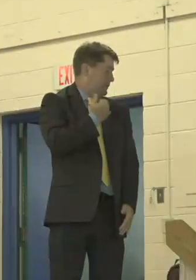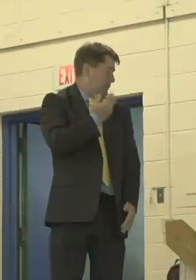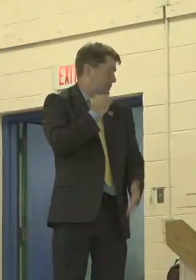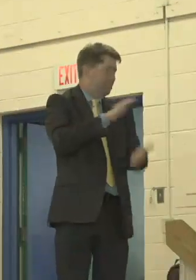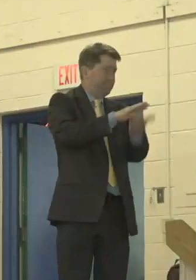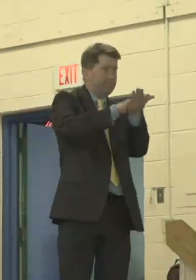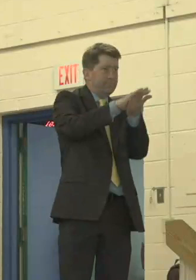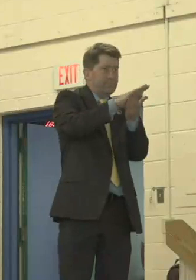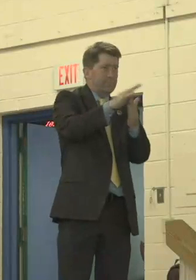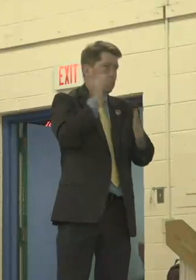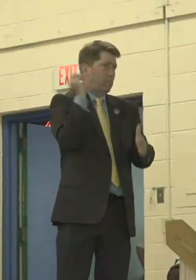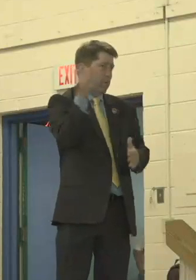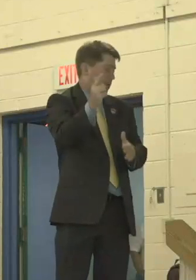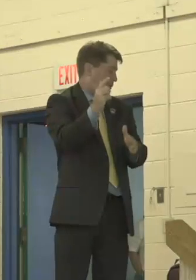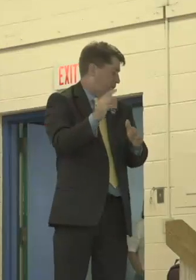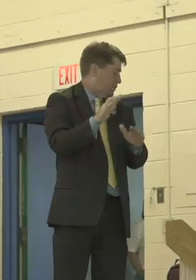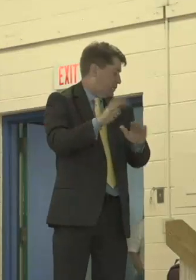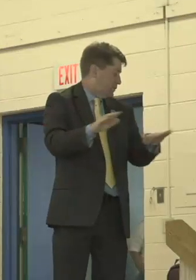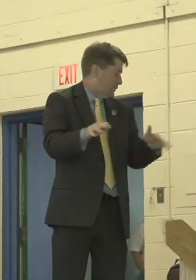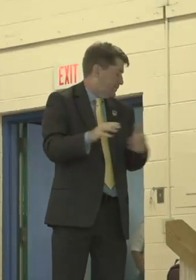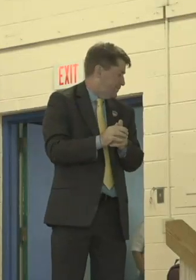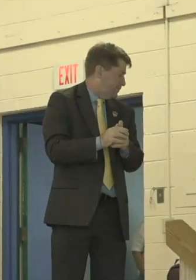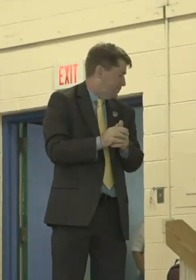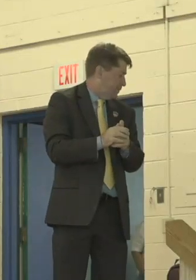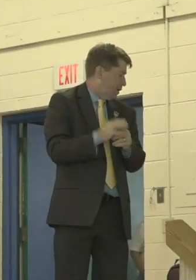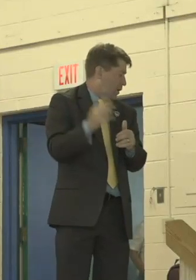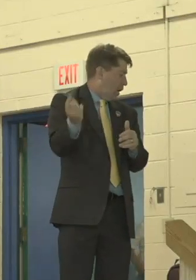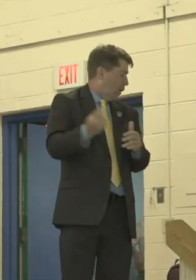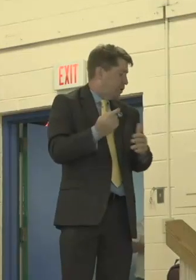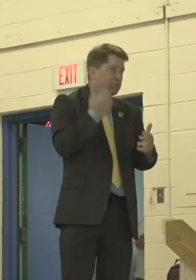the student who is so sweet and kind to everyone.